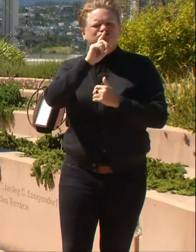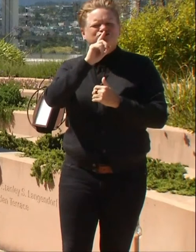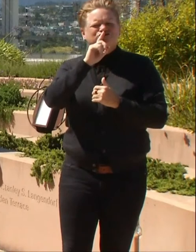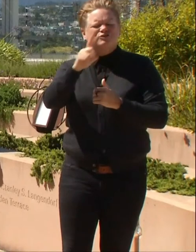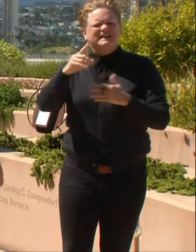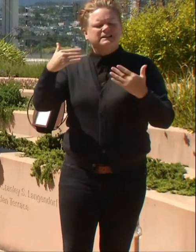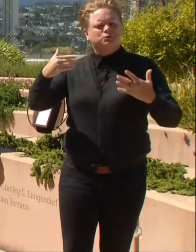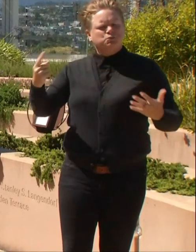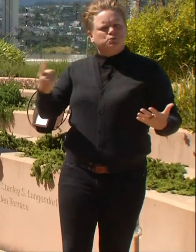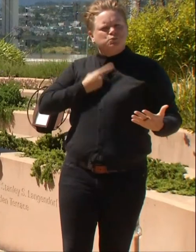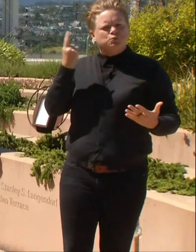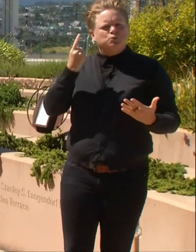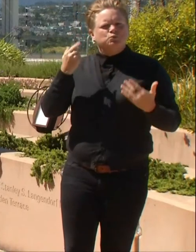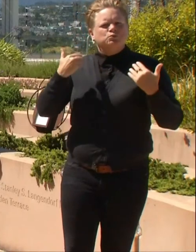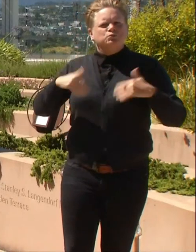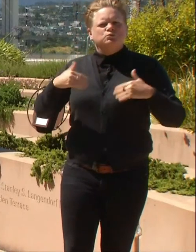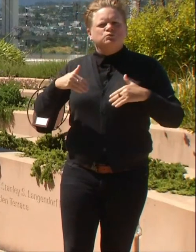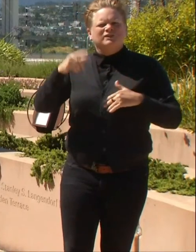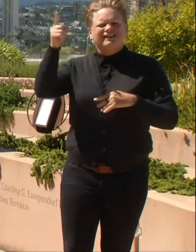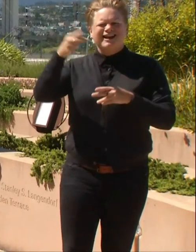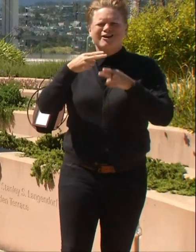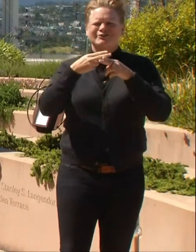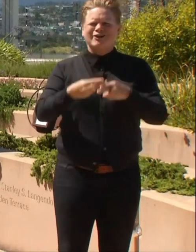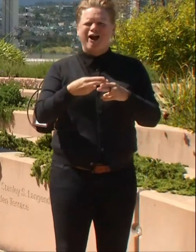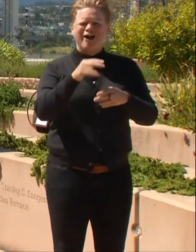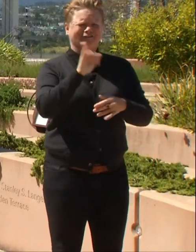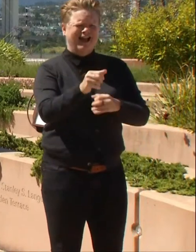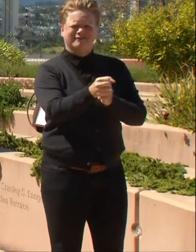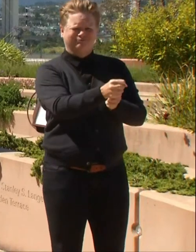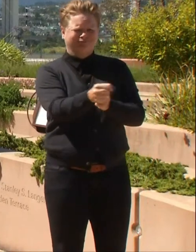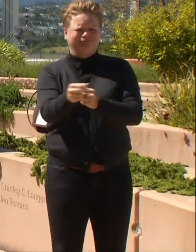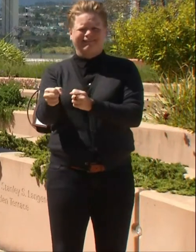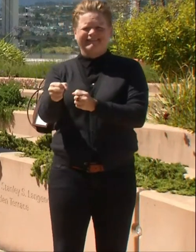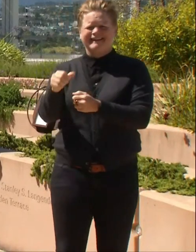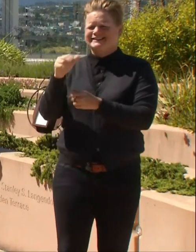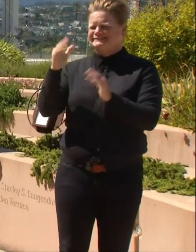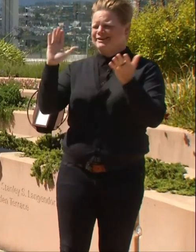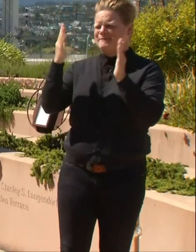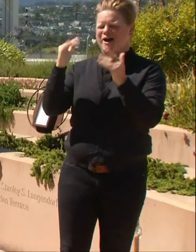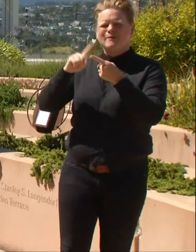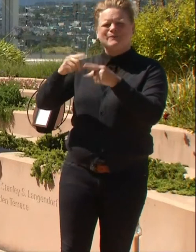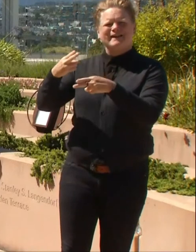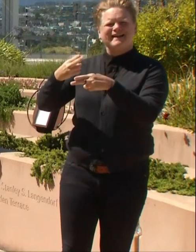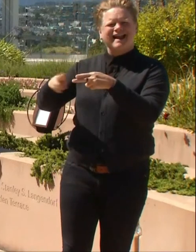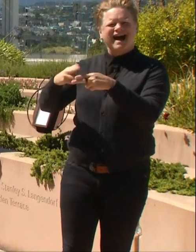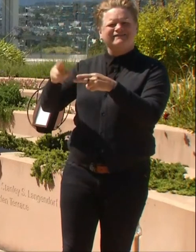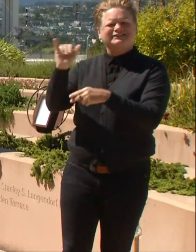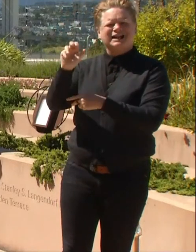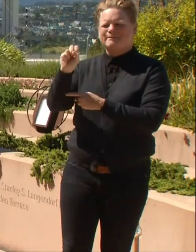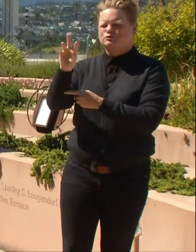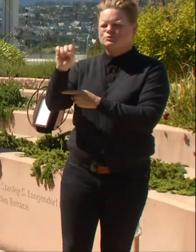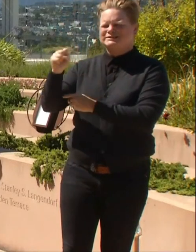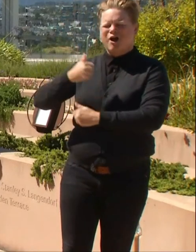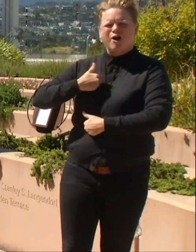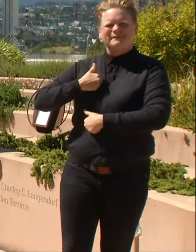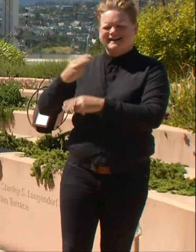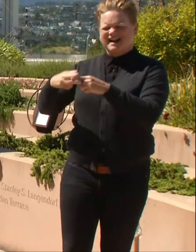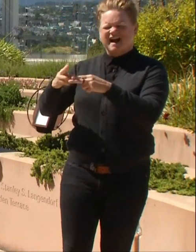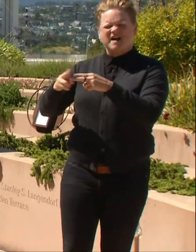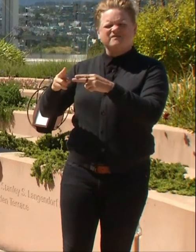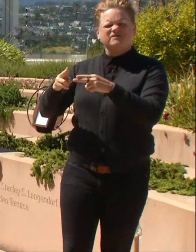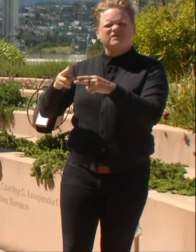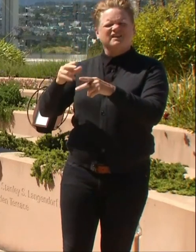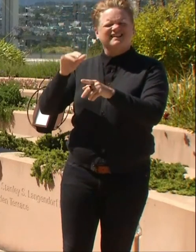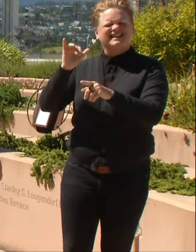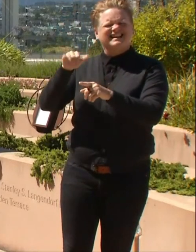my son akin to a pocket knife. Pocket knives were not invented to kill as many people as possible.